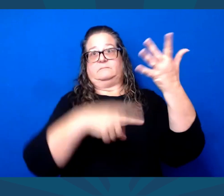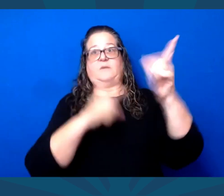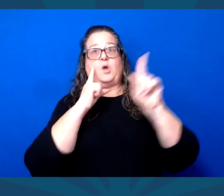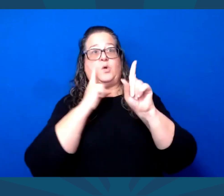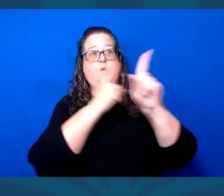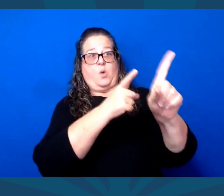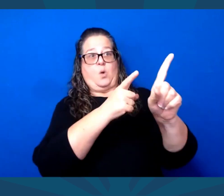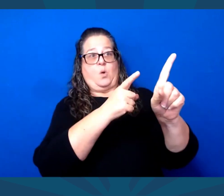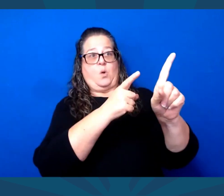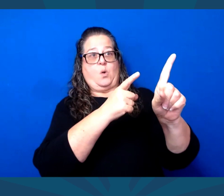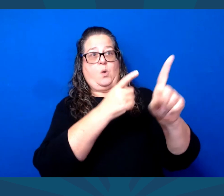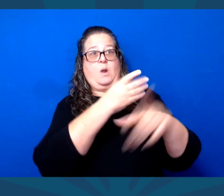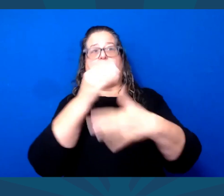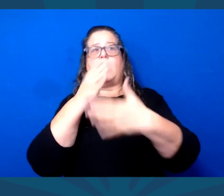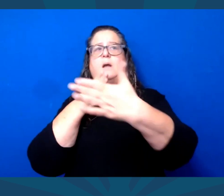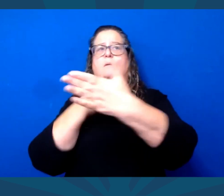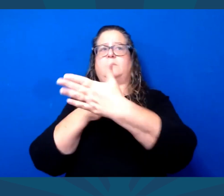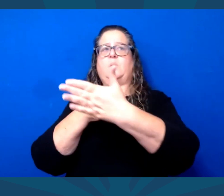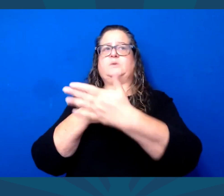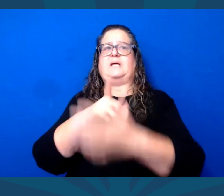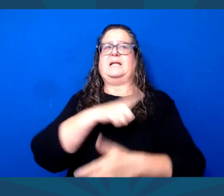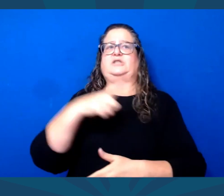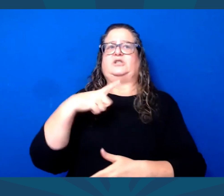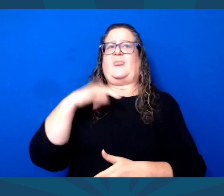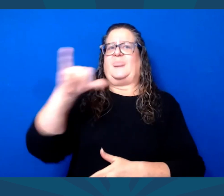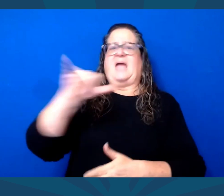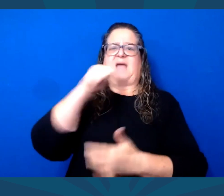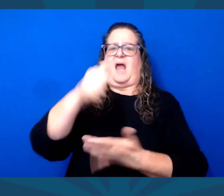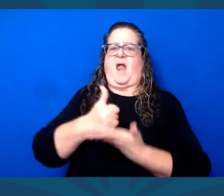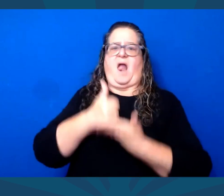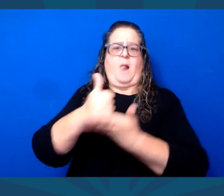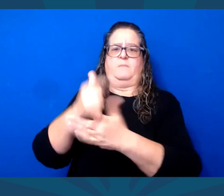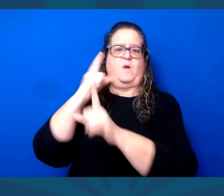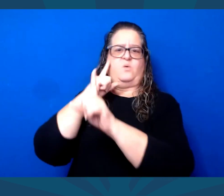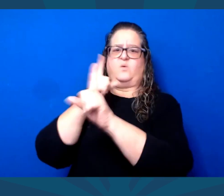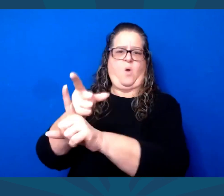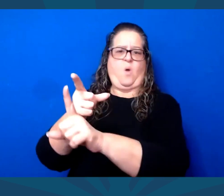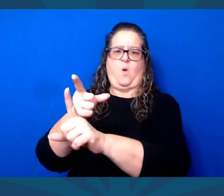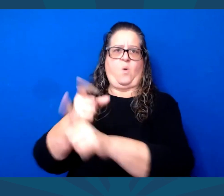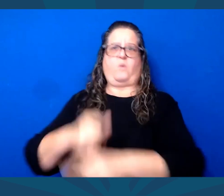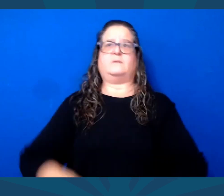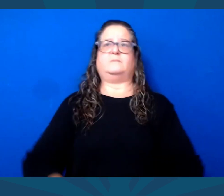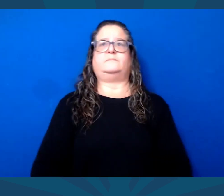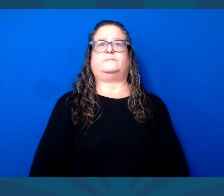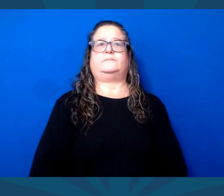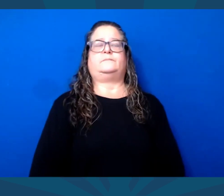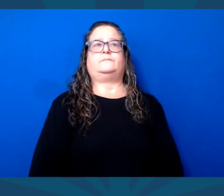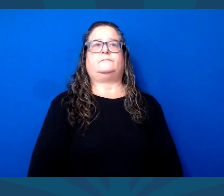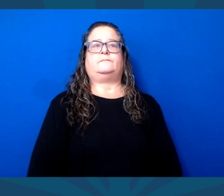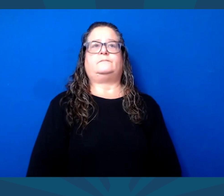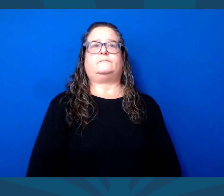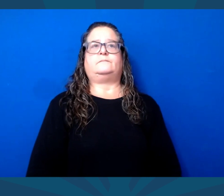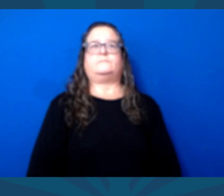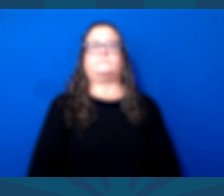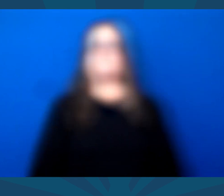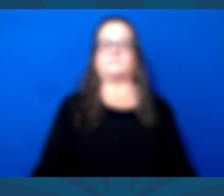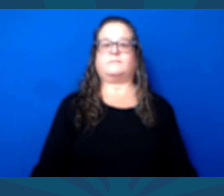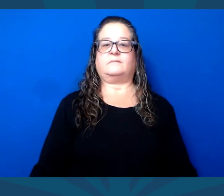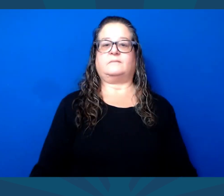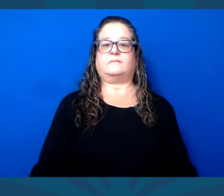propose and support legislation that helps accomplish these goals and oppose legislation that does not.